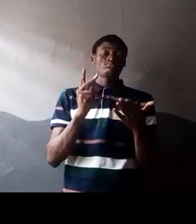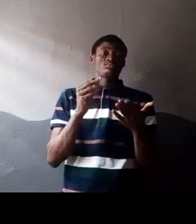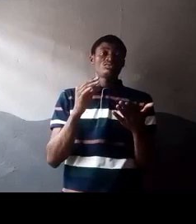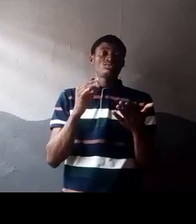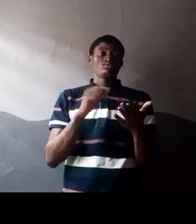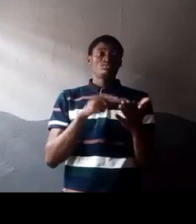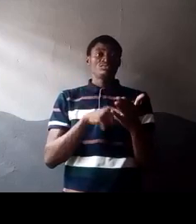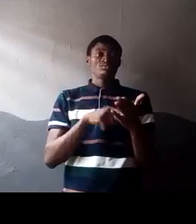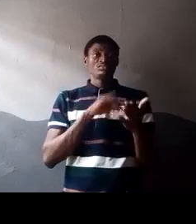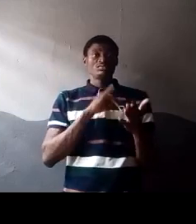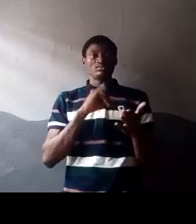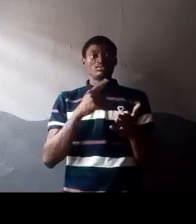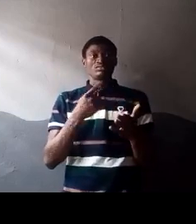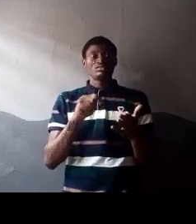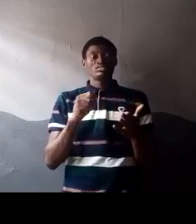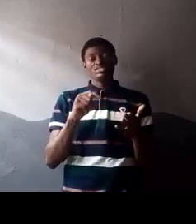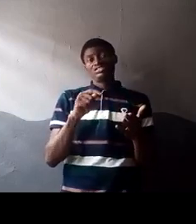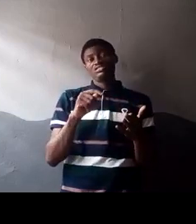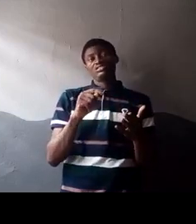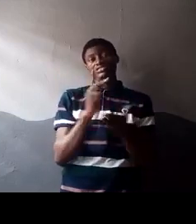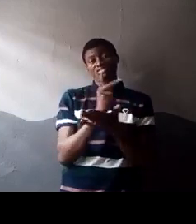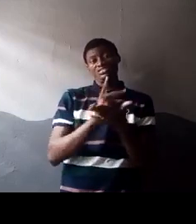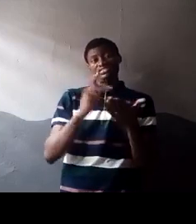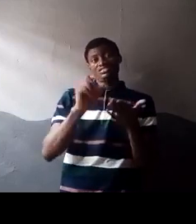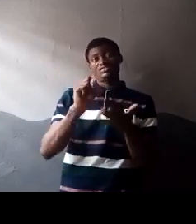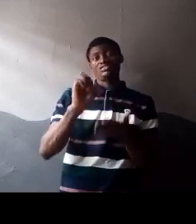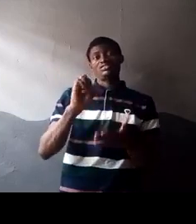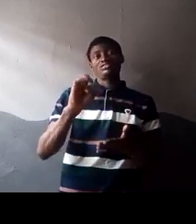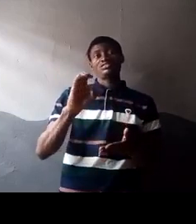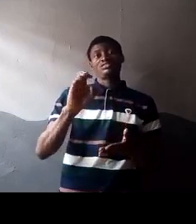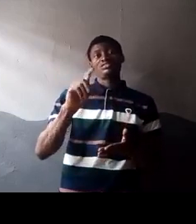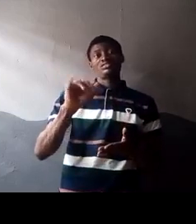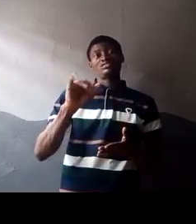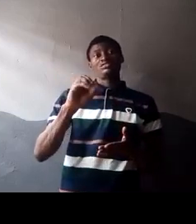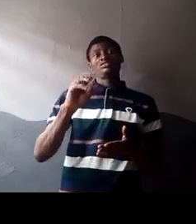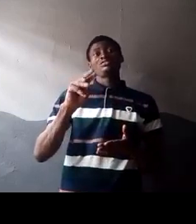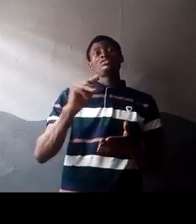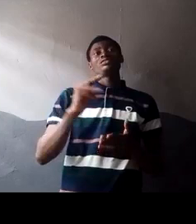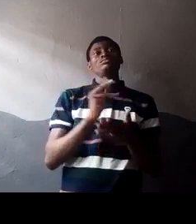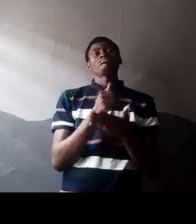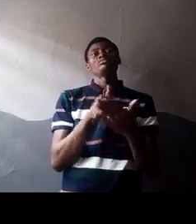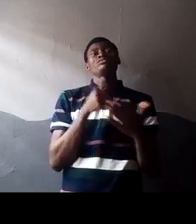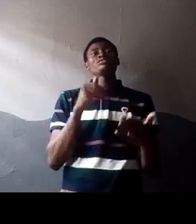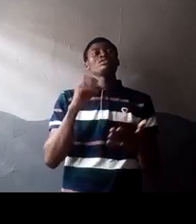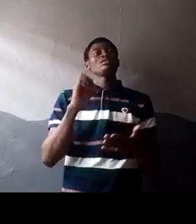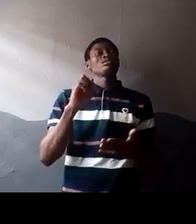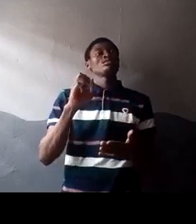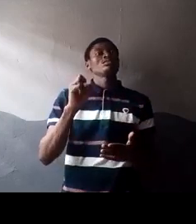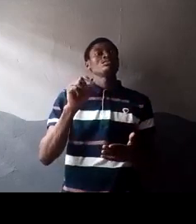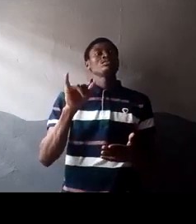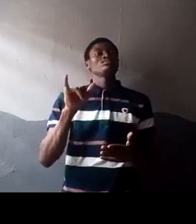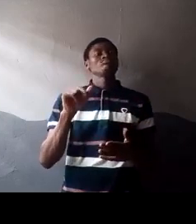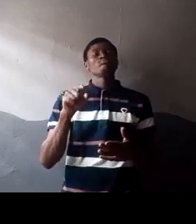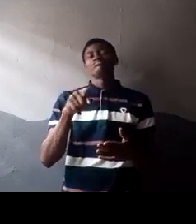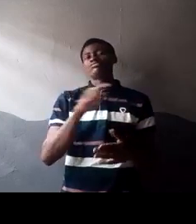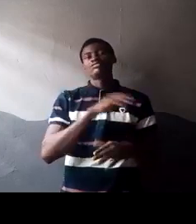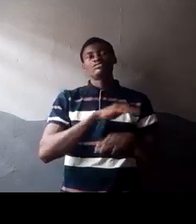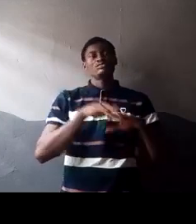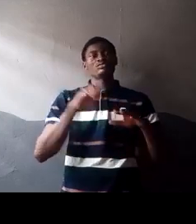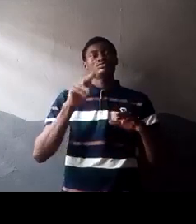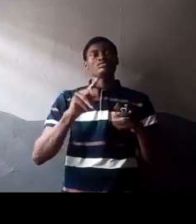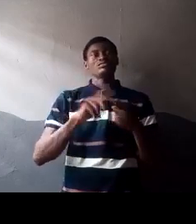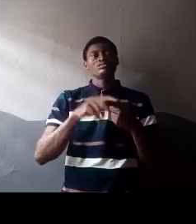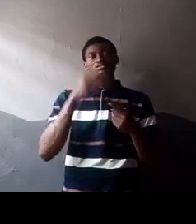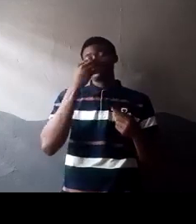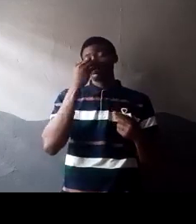another important part of the application that you should not ignore. The parts that you have to do before the essays.